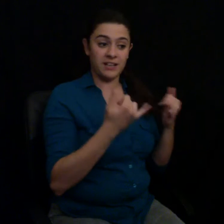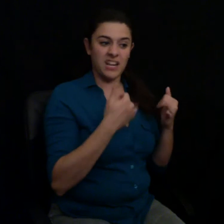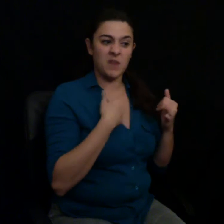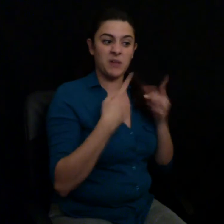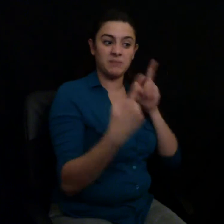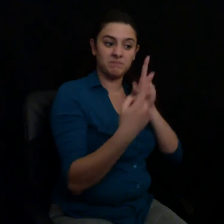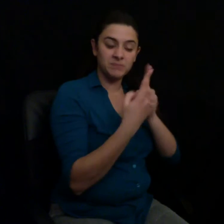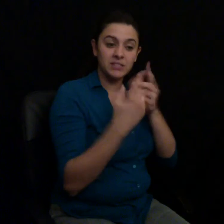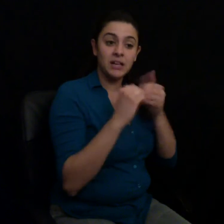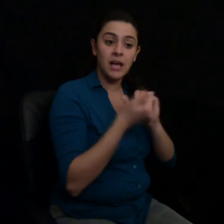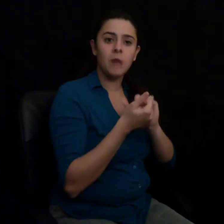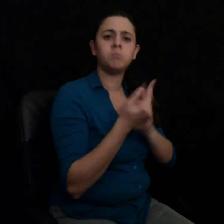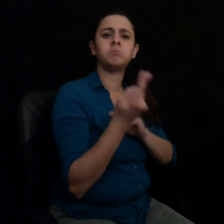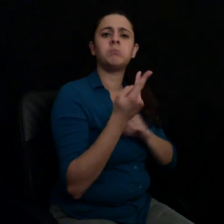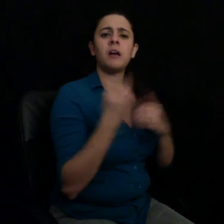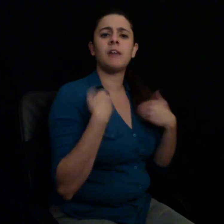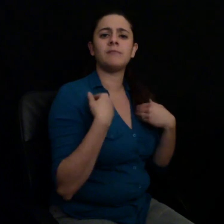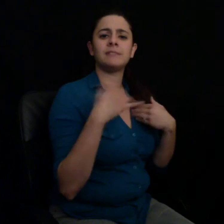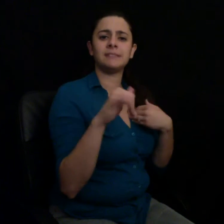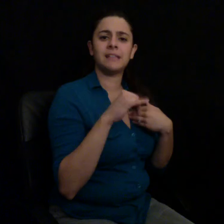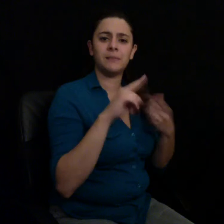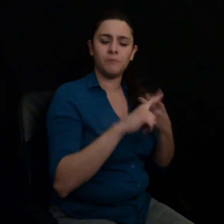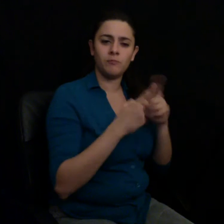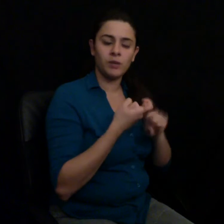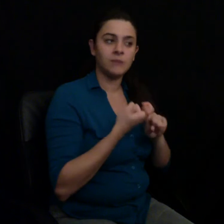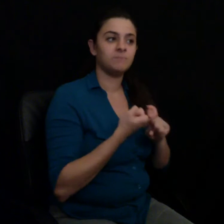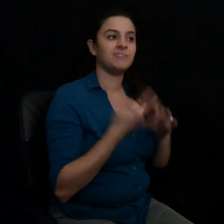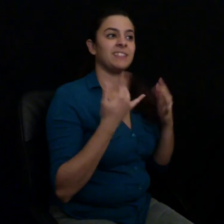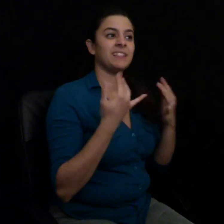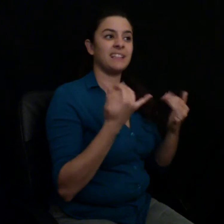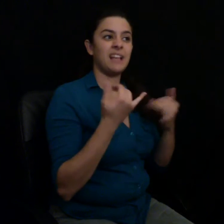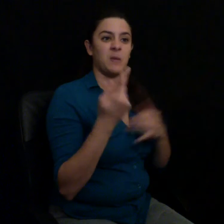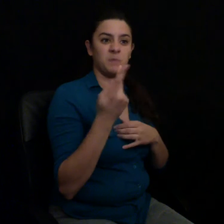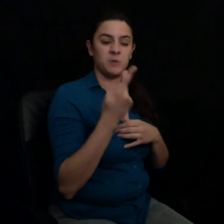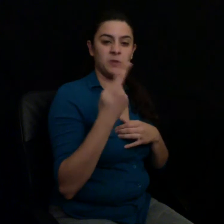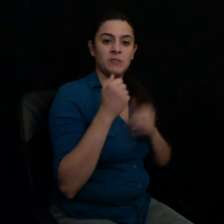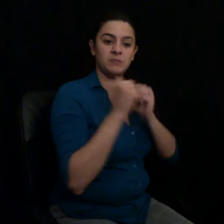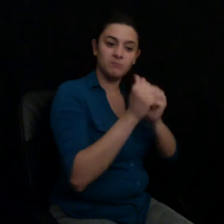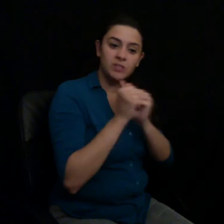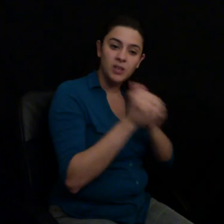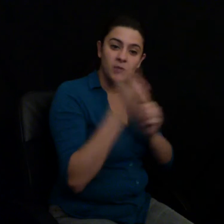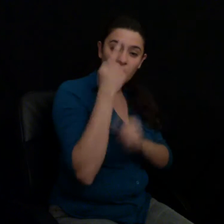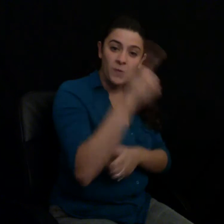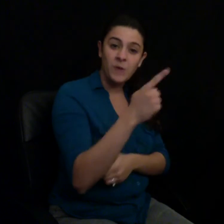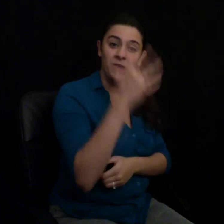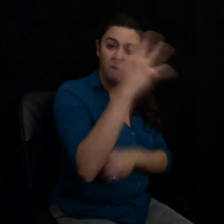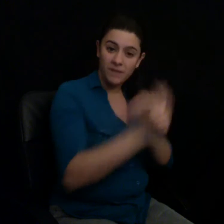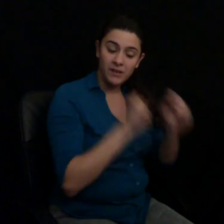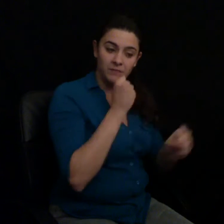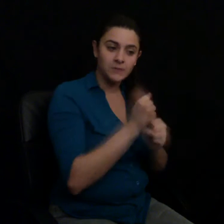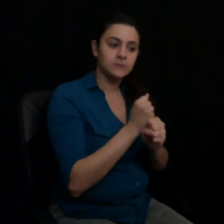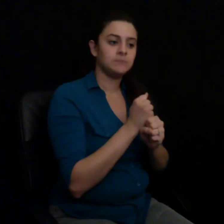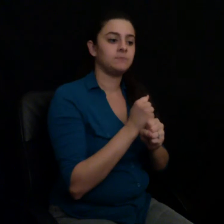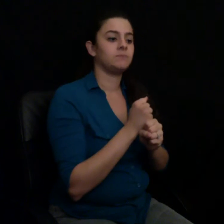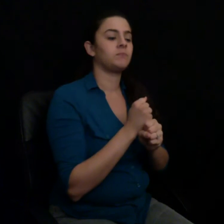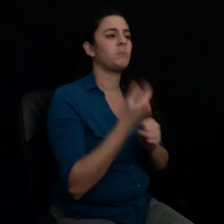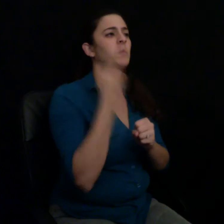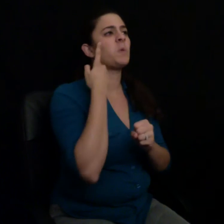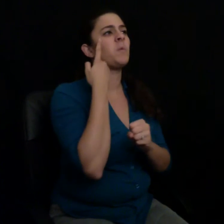and we've been together now for 5 years. The only time I take time off the road is for about 3 months out of the year, and that's when she comes